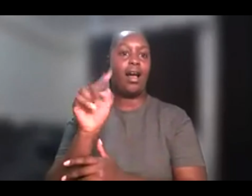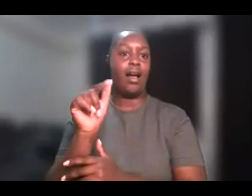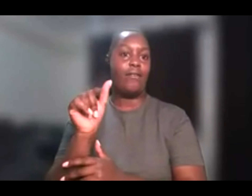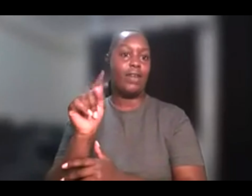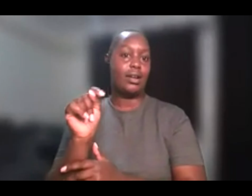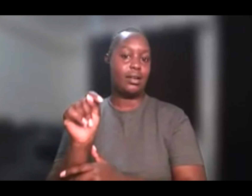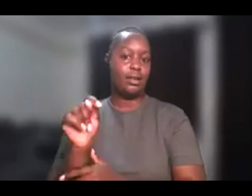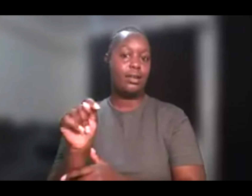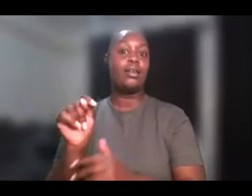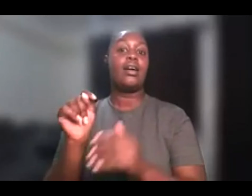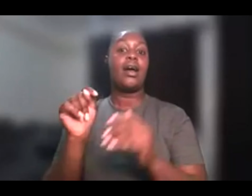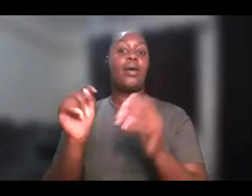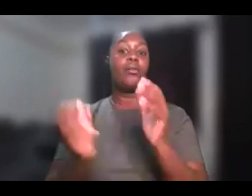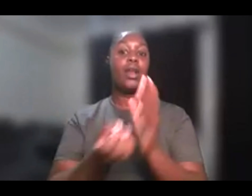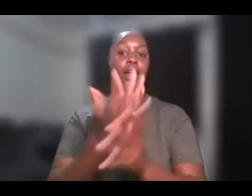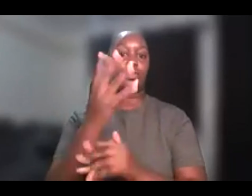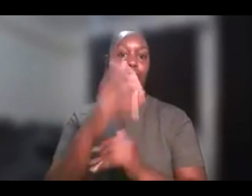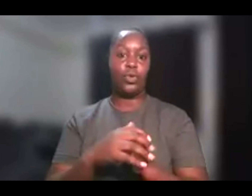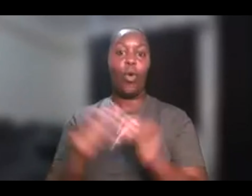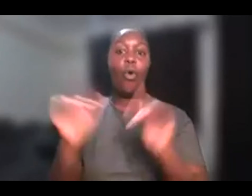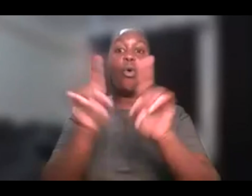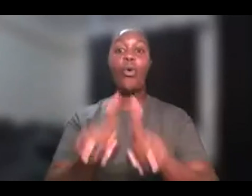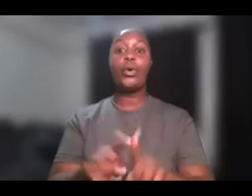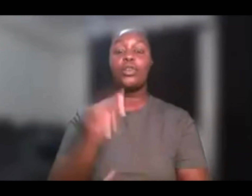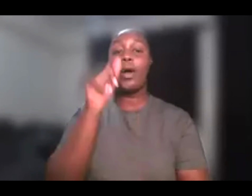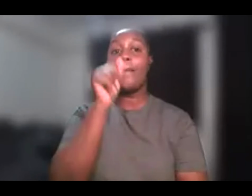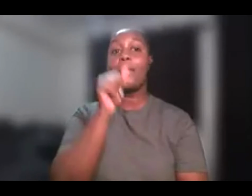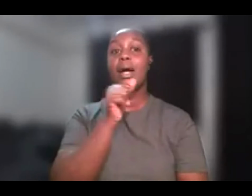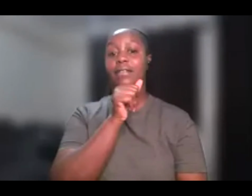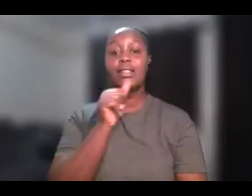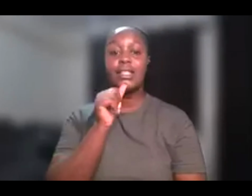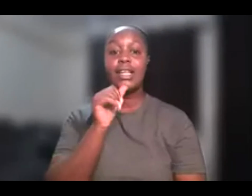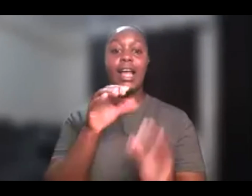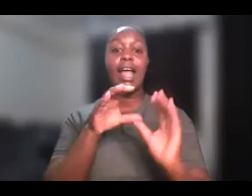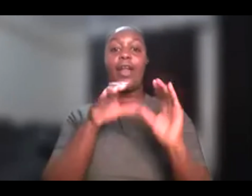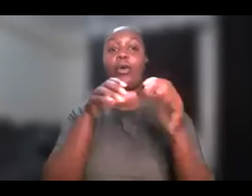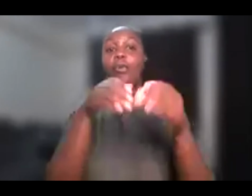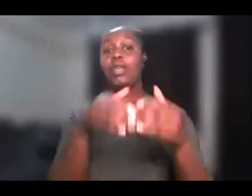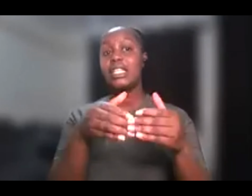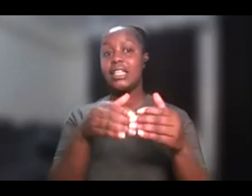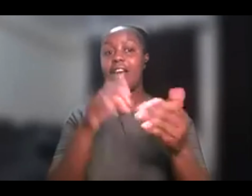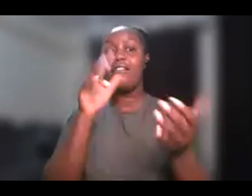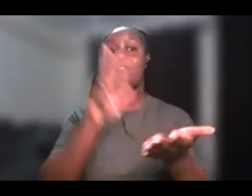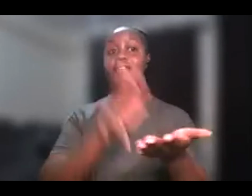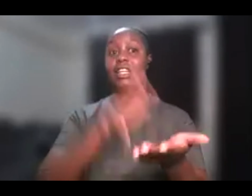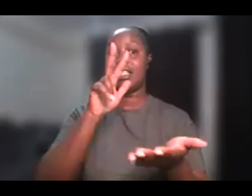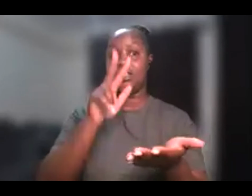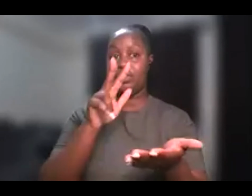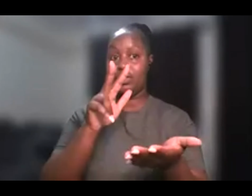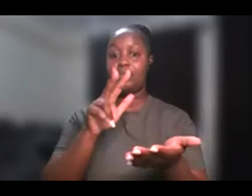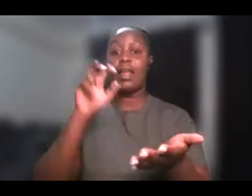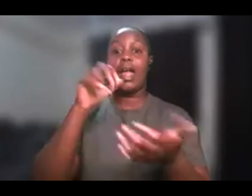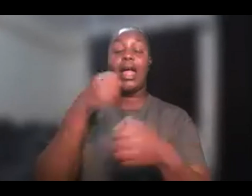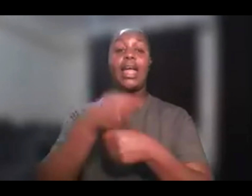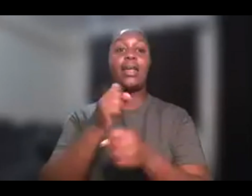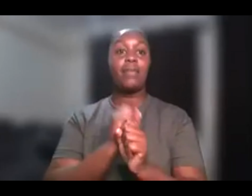consent privacy and community validation, and that's make the data collection taking a lot of